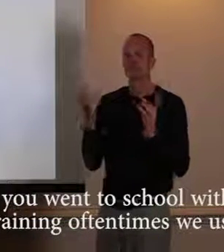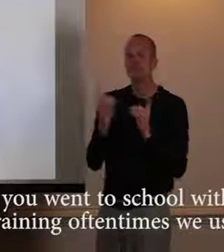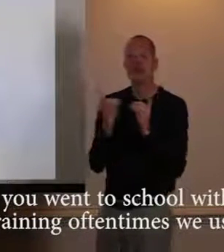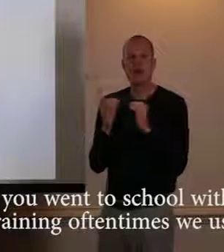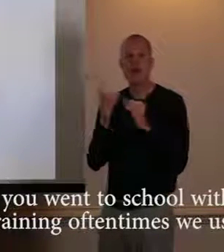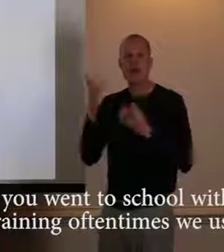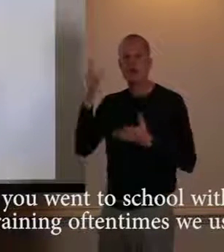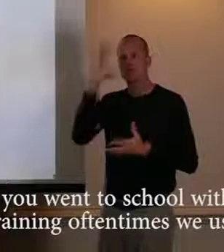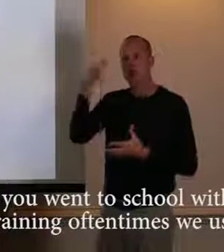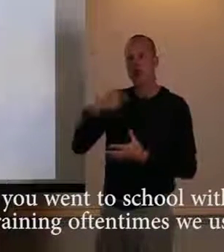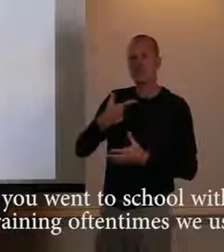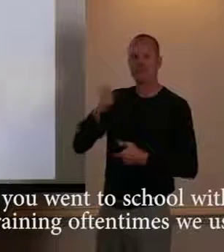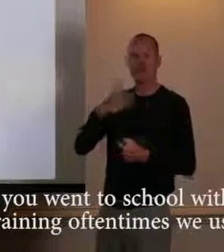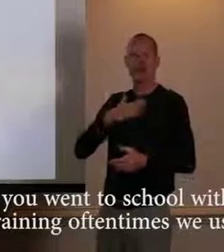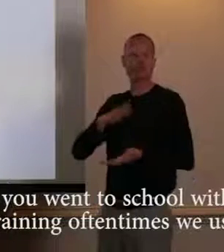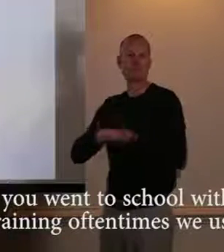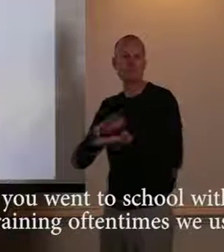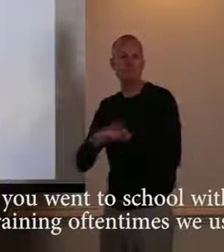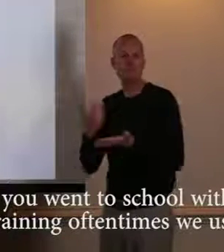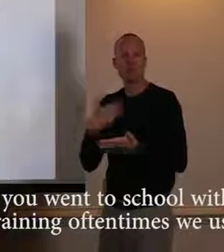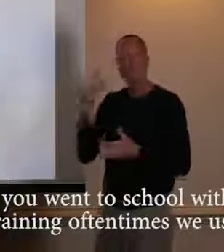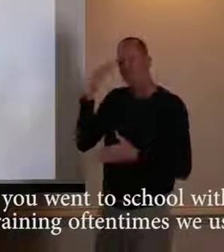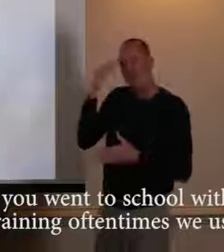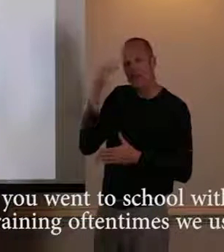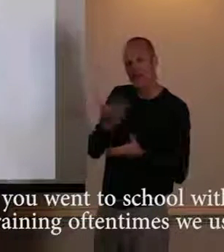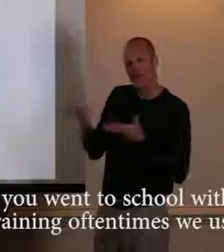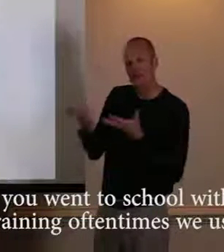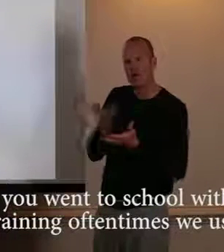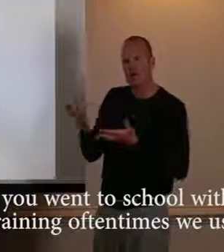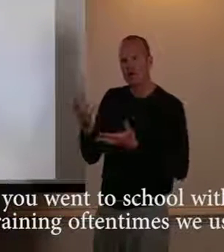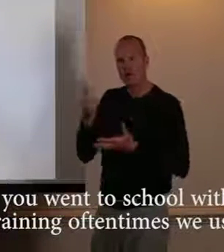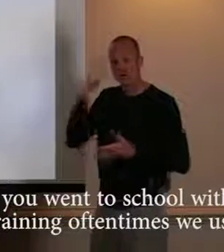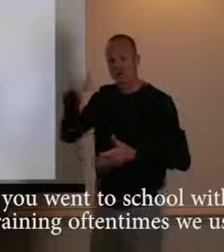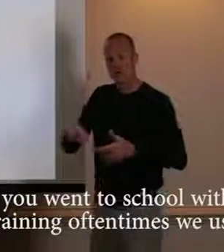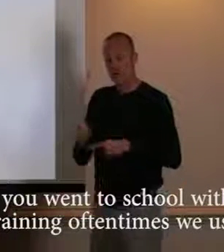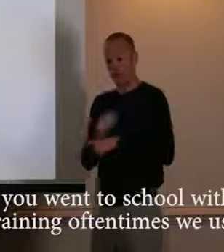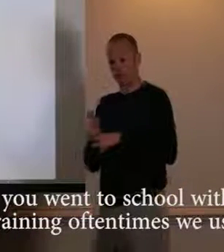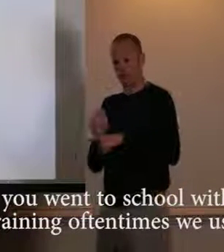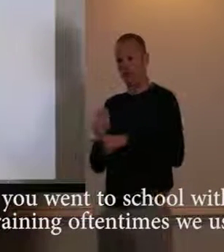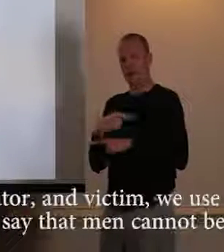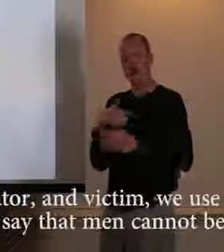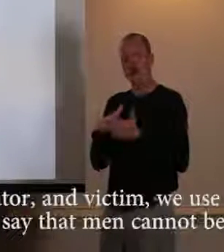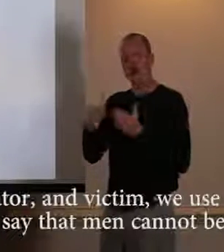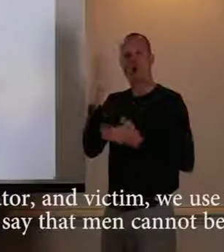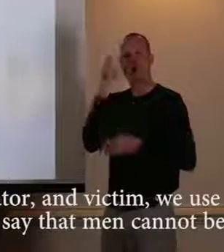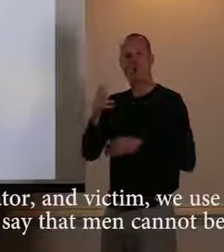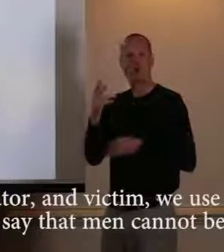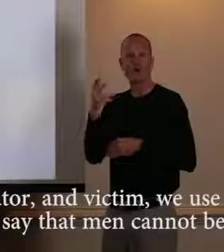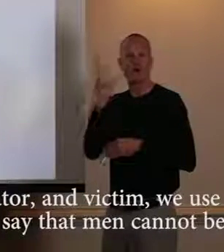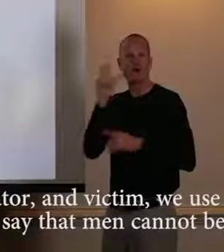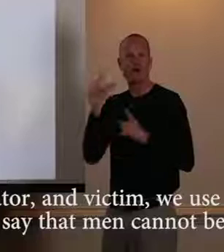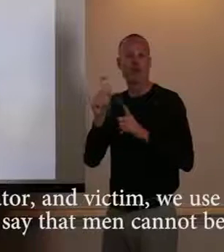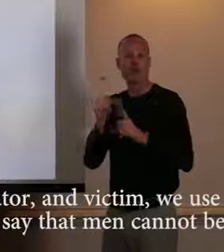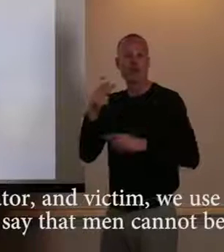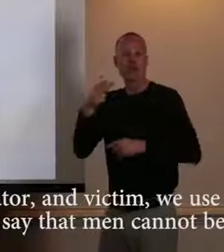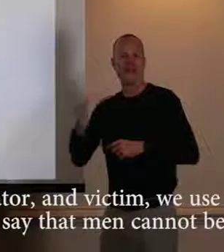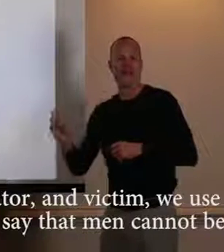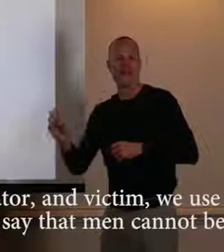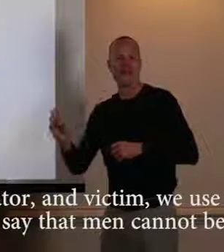school with. And for the purpose of this training, oftentimes we use the pronoun he for perpetrator, and victim,